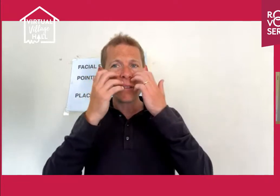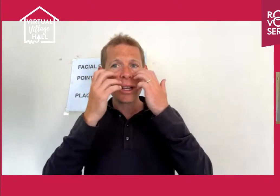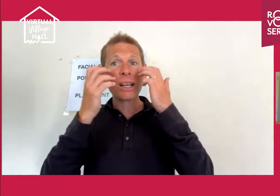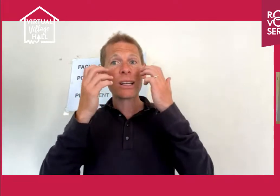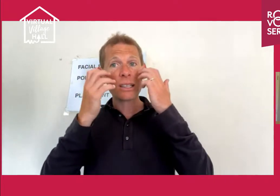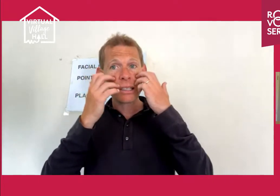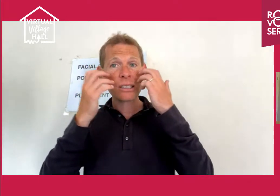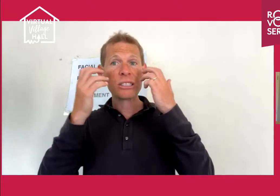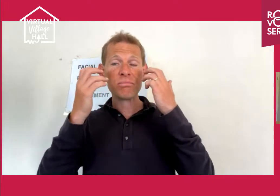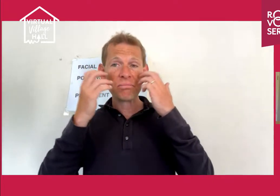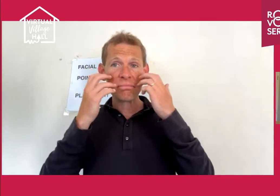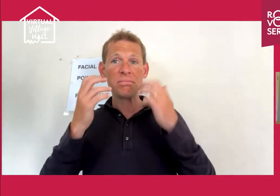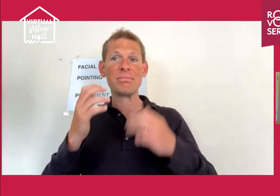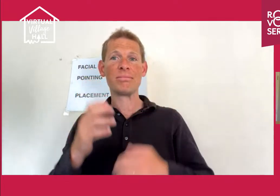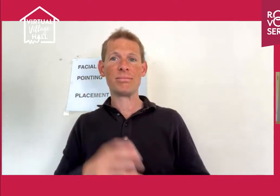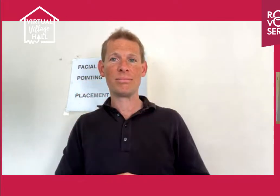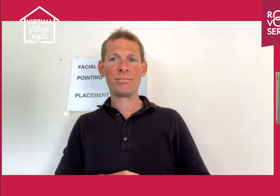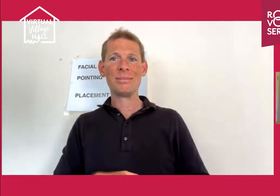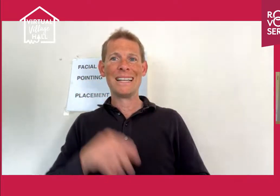He has a few freckles too.